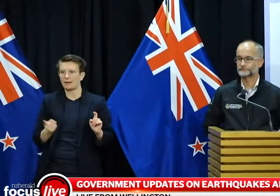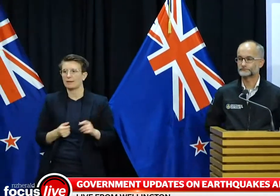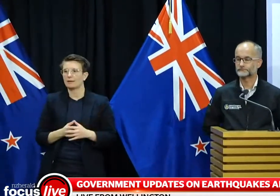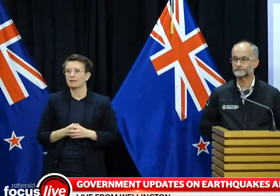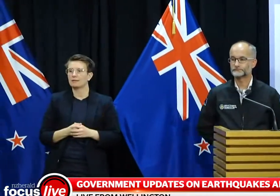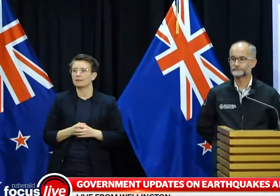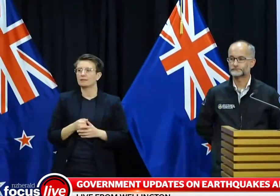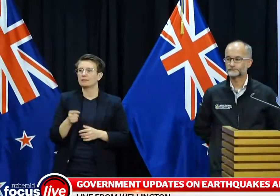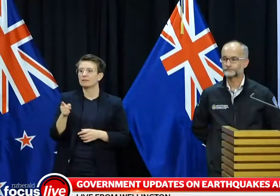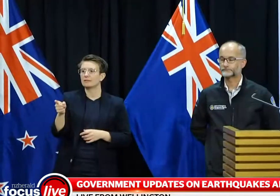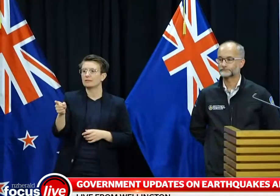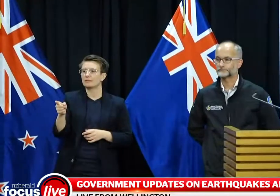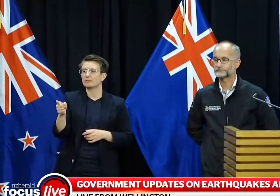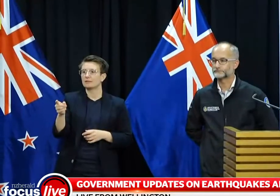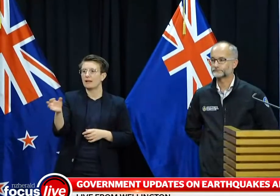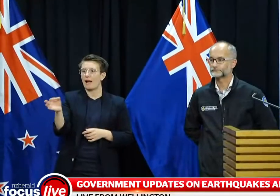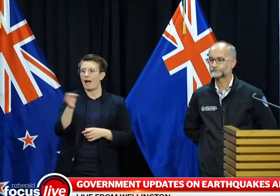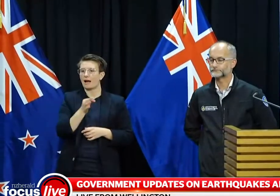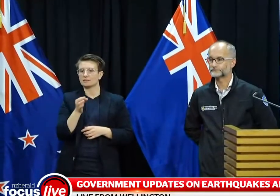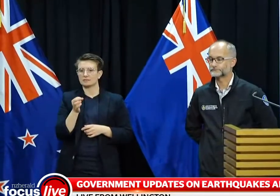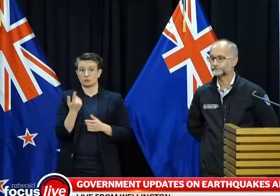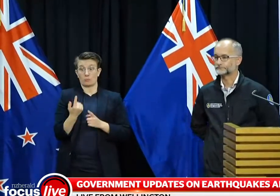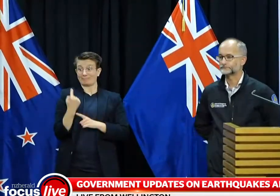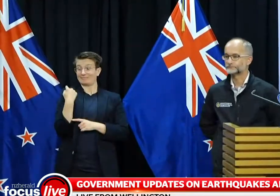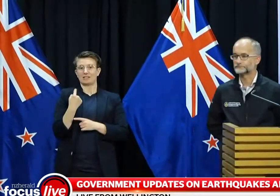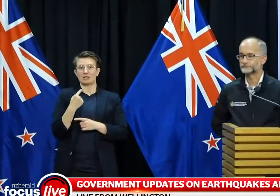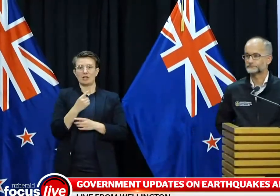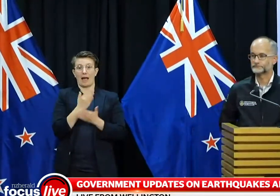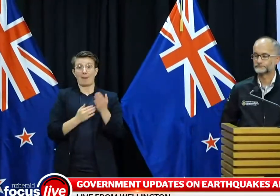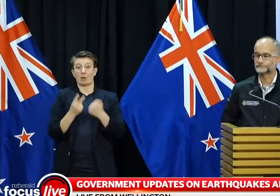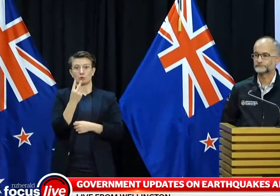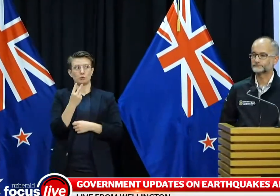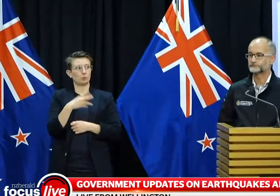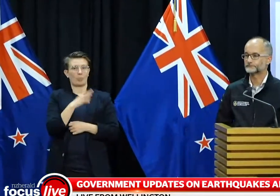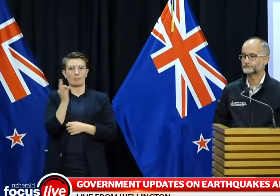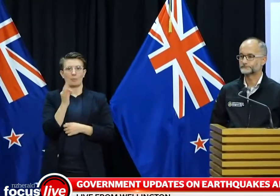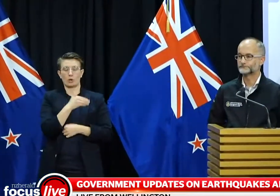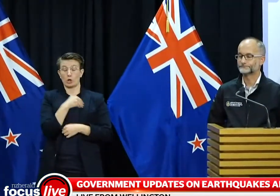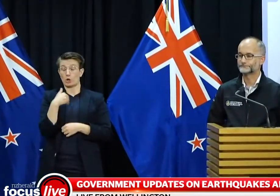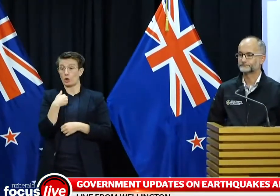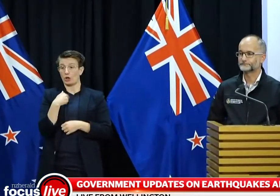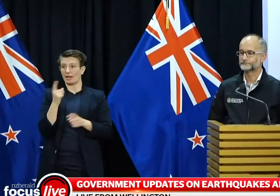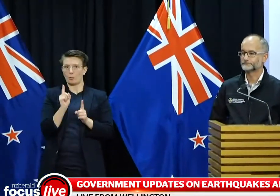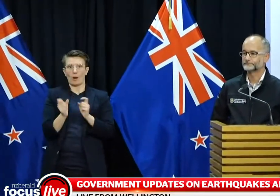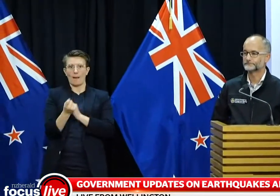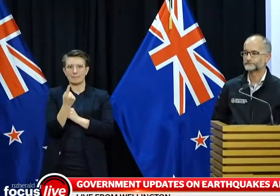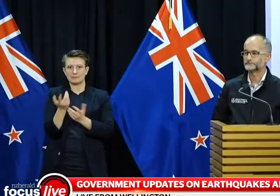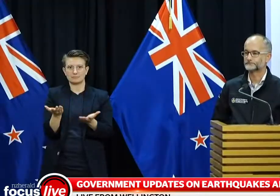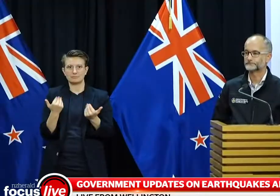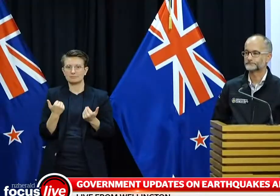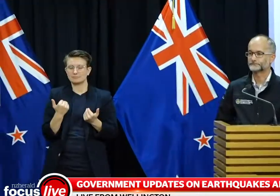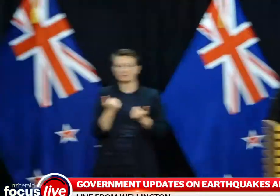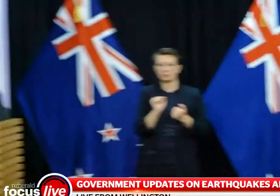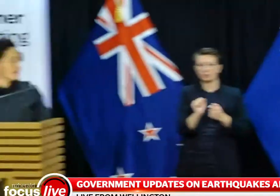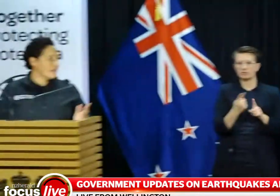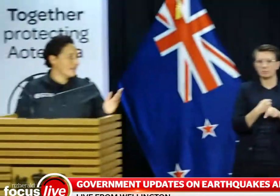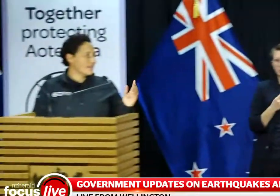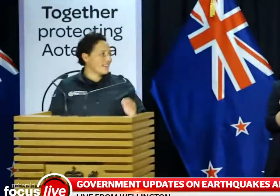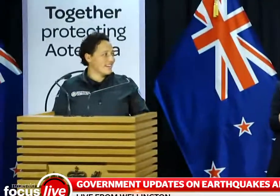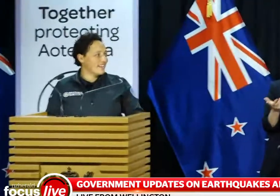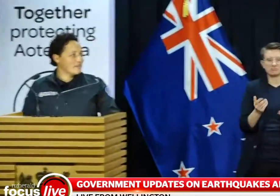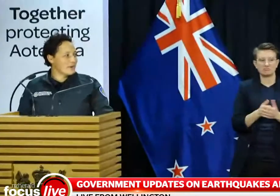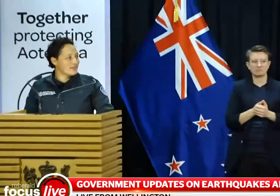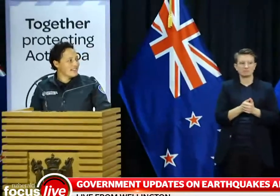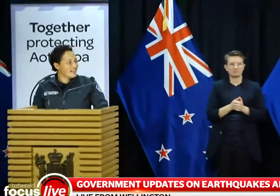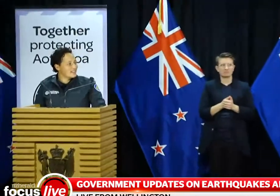run through what happened sort of at 2:30 in the morning and sort of what the response was and what was activated and sort of go through what happened? Yeah, absolutely.